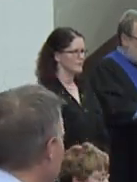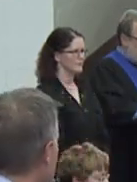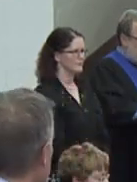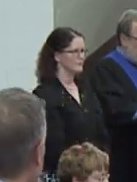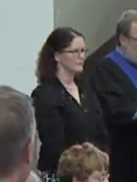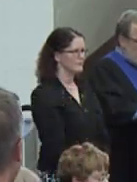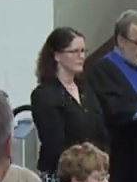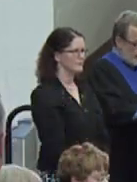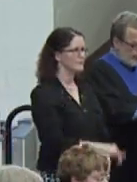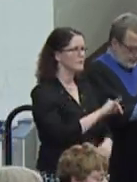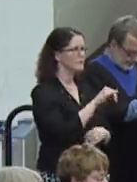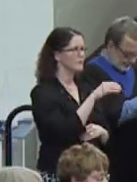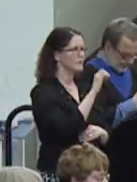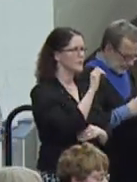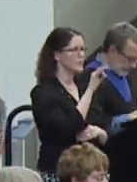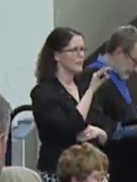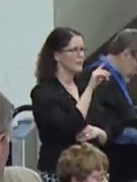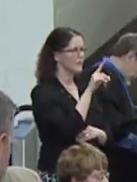Jeff Bellieu.